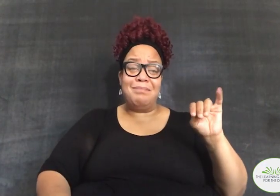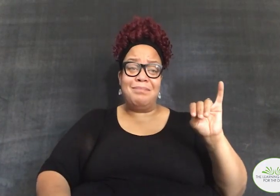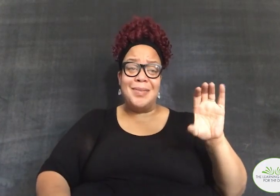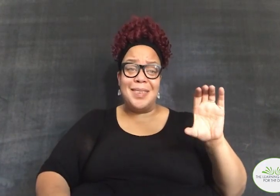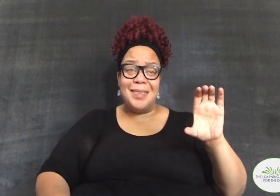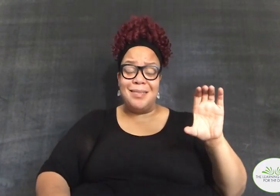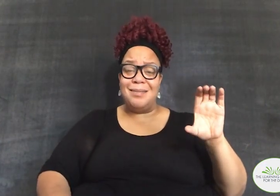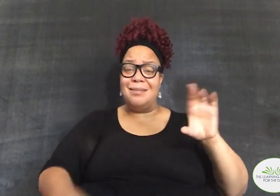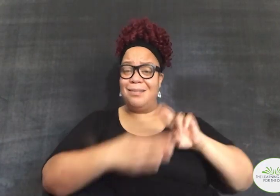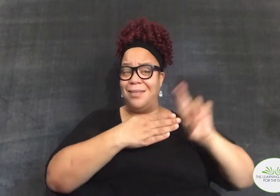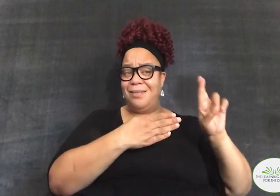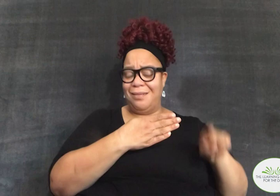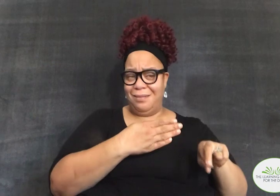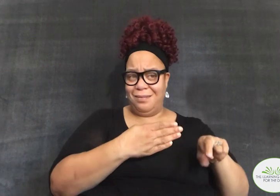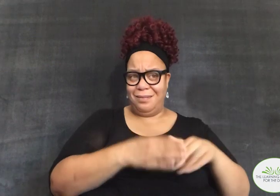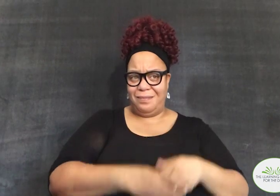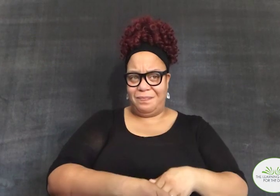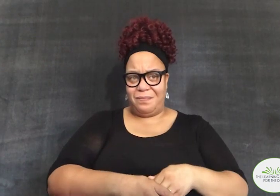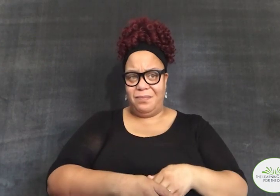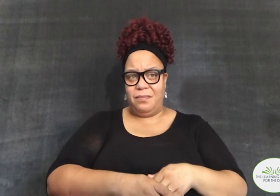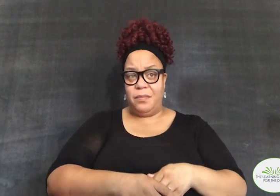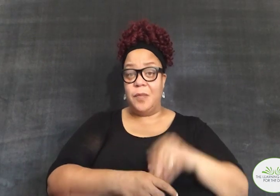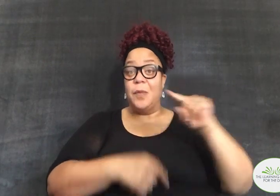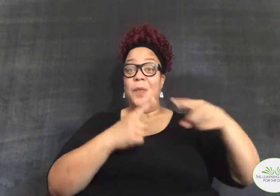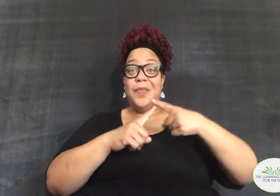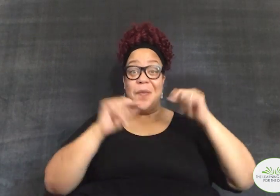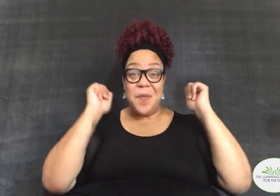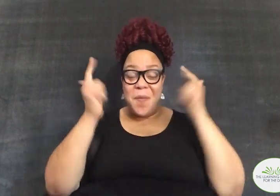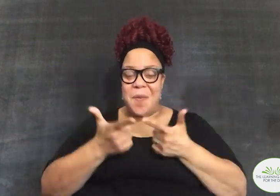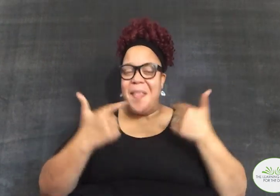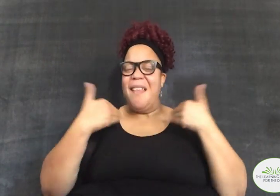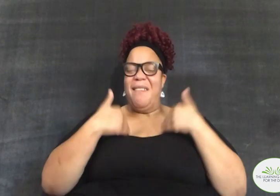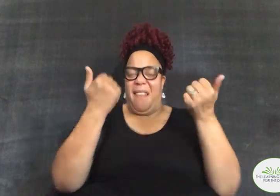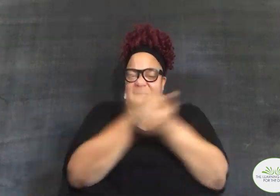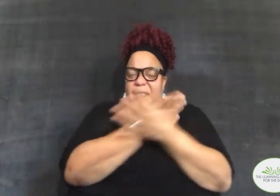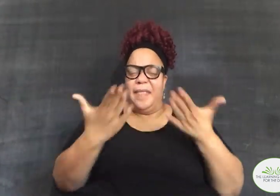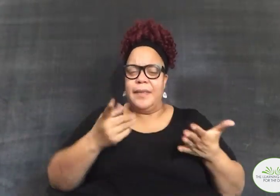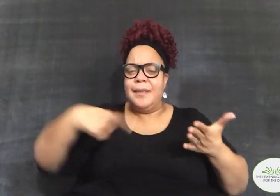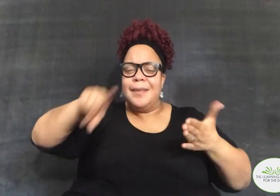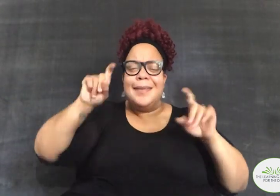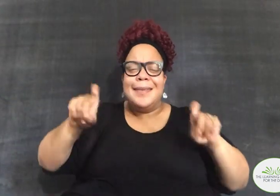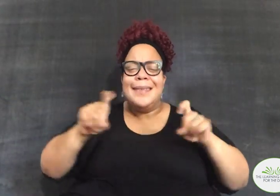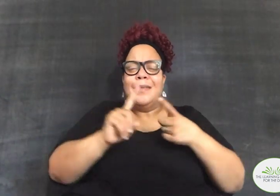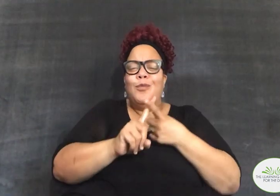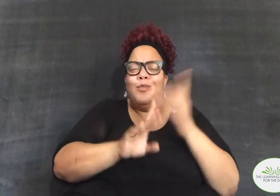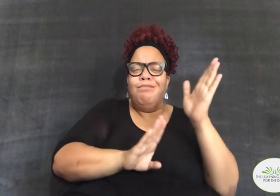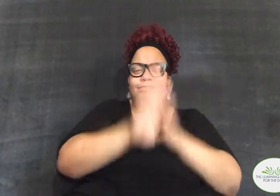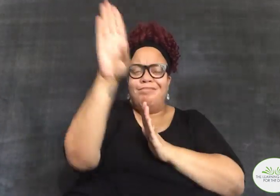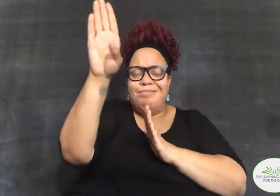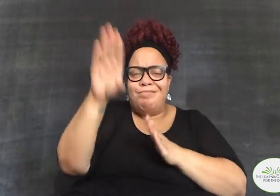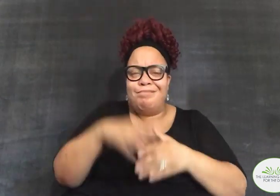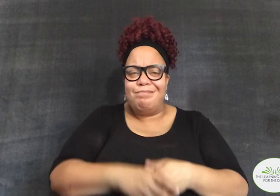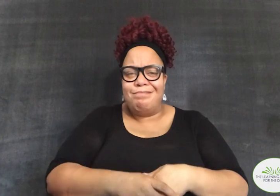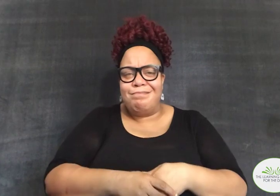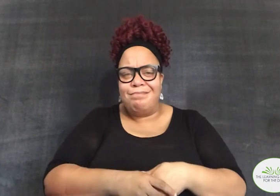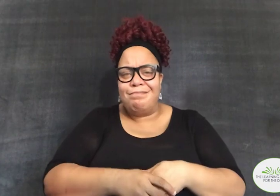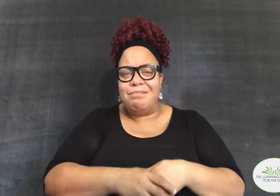As a process, we apply racial equity when those most impacted by structural racial